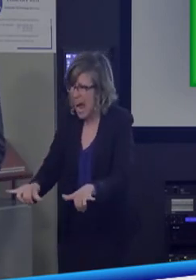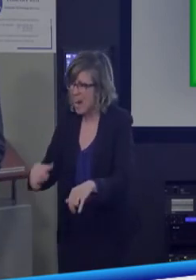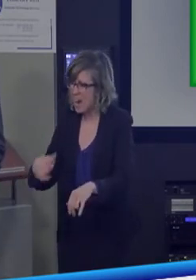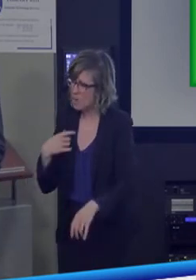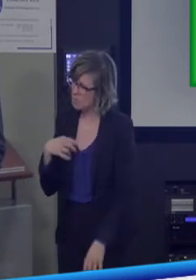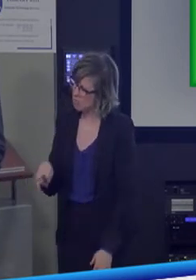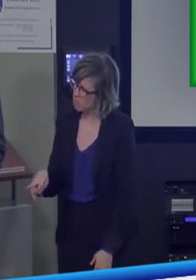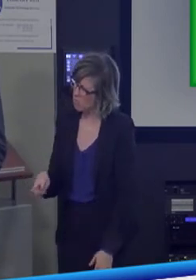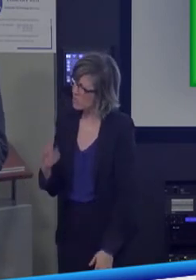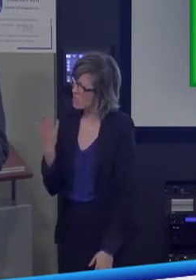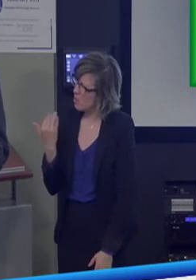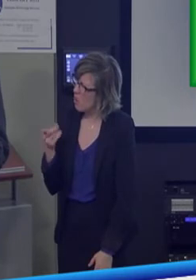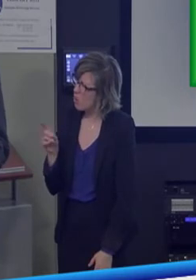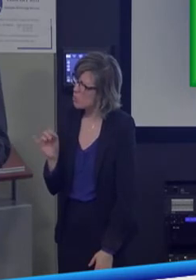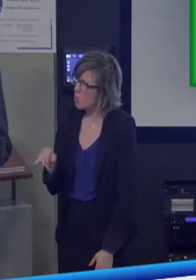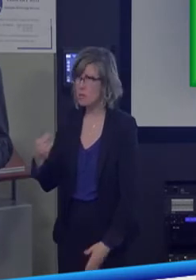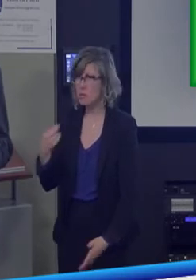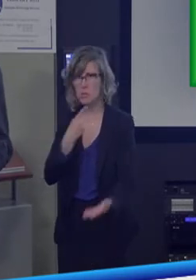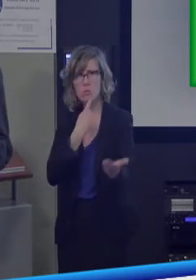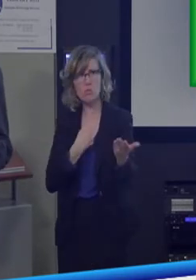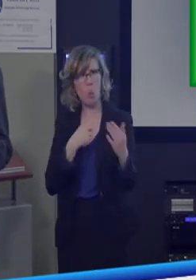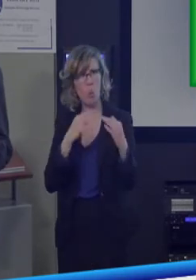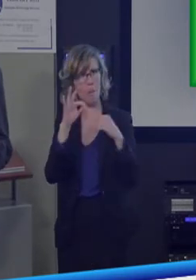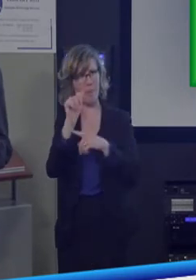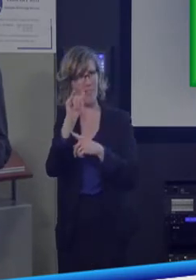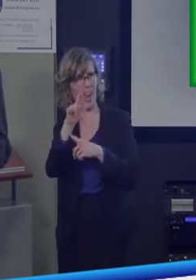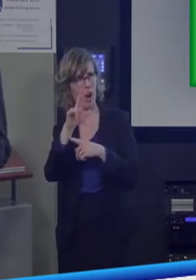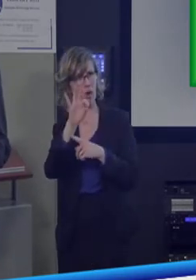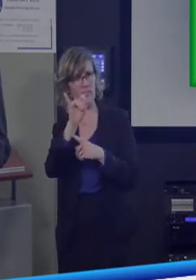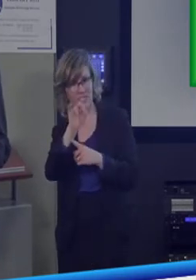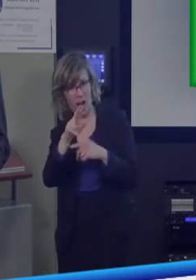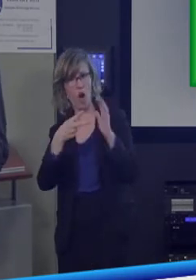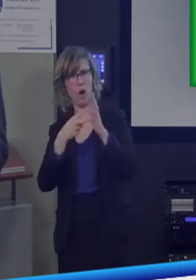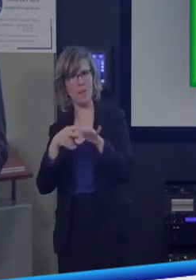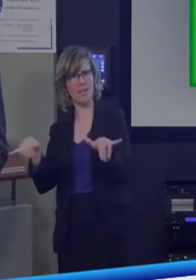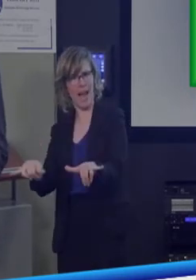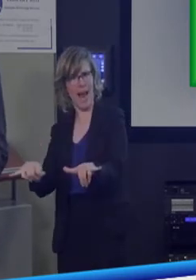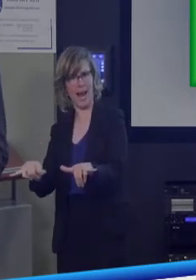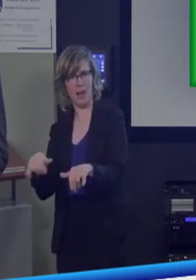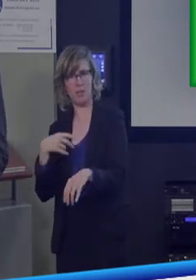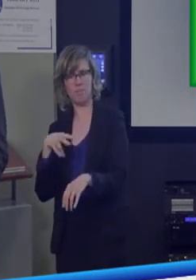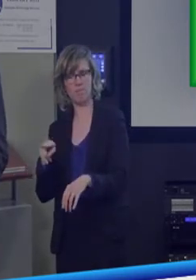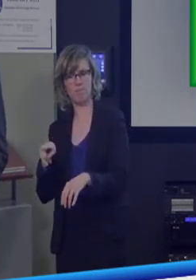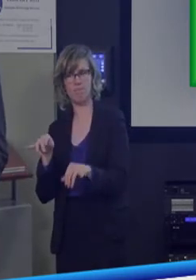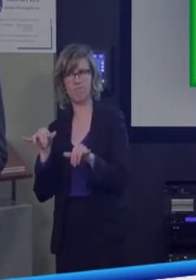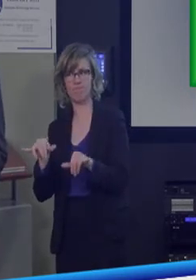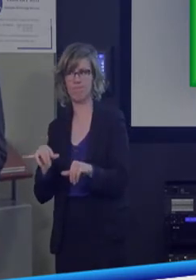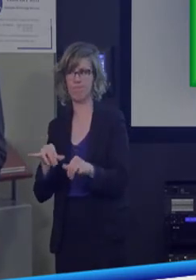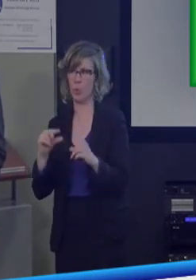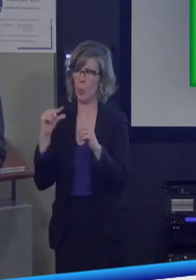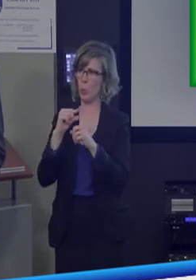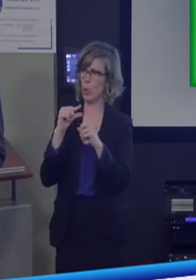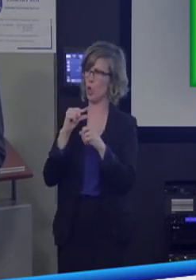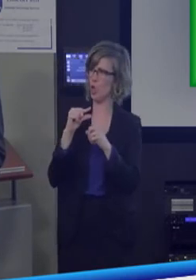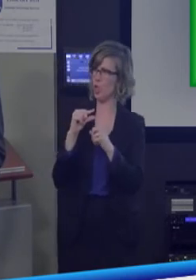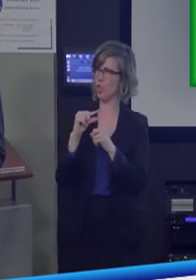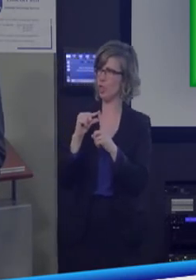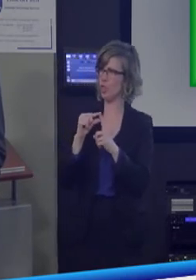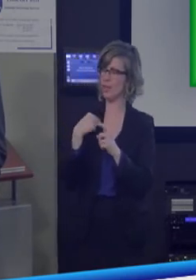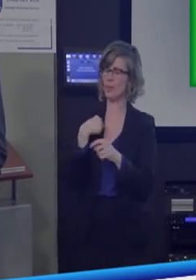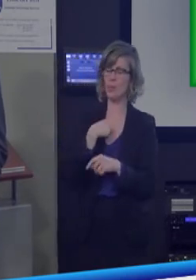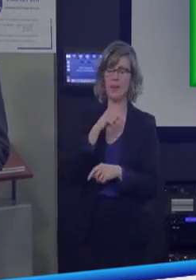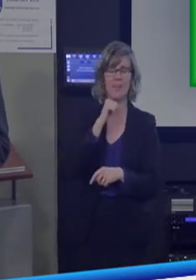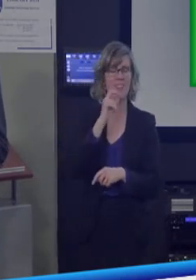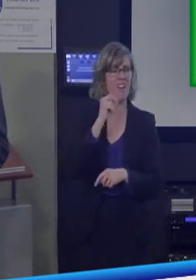means fair. Fair means, that's a fair test, isn't it? If everything is the same. So here's a terminology that we've been using and we didn't realize could